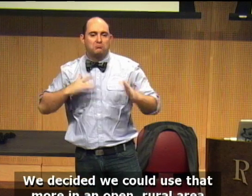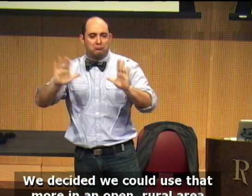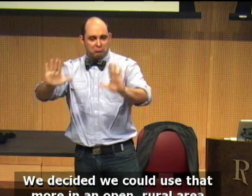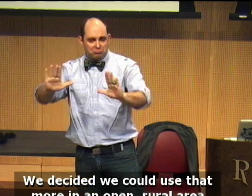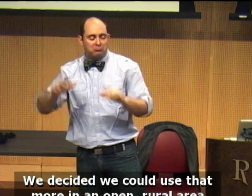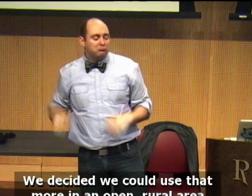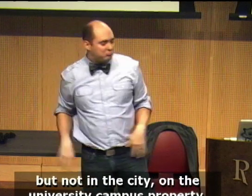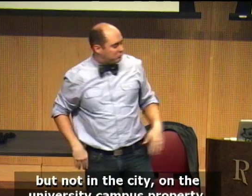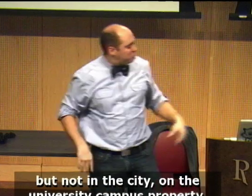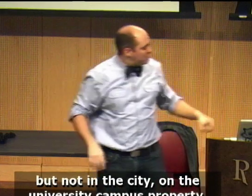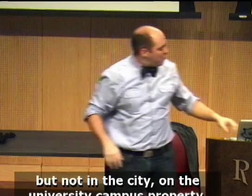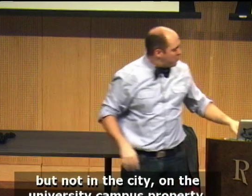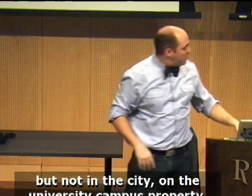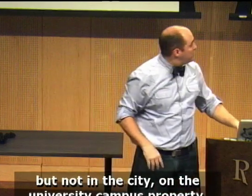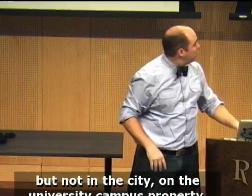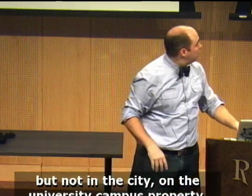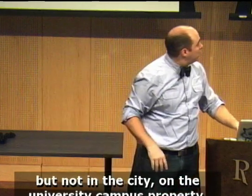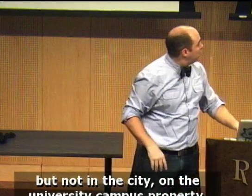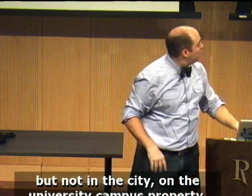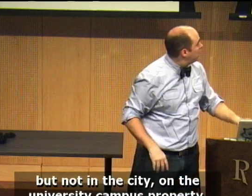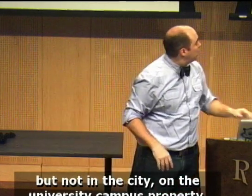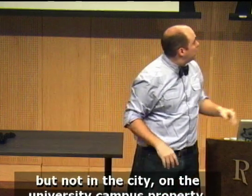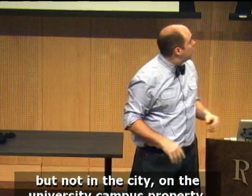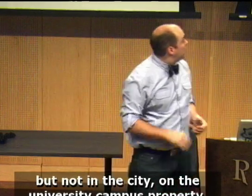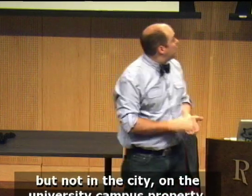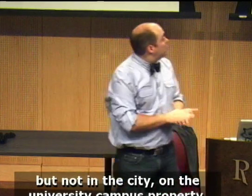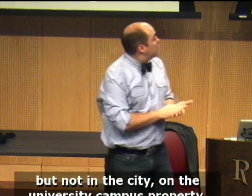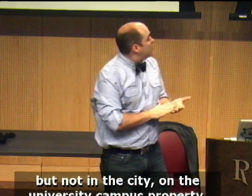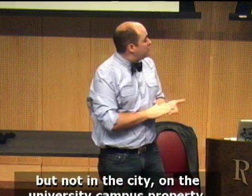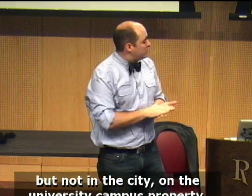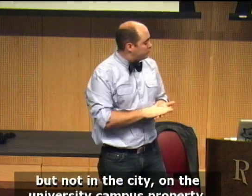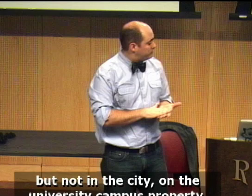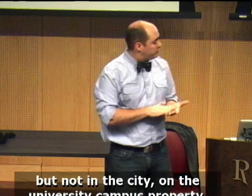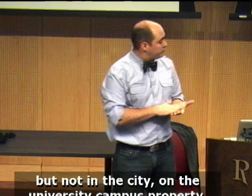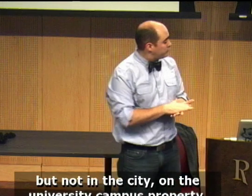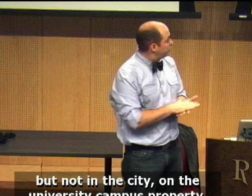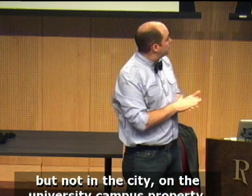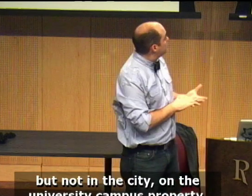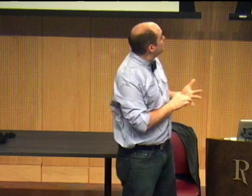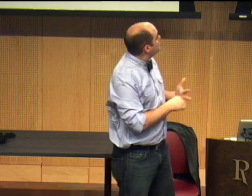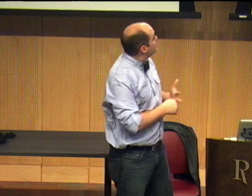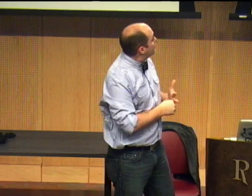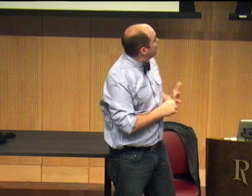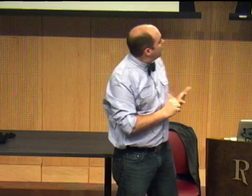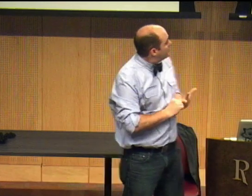rural area, but not in the city on the university campus property.